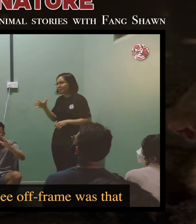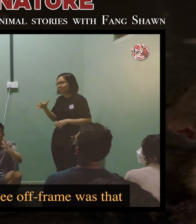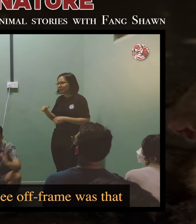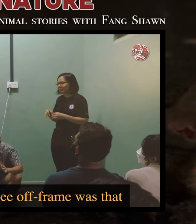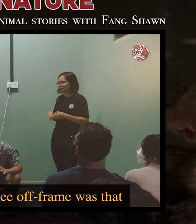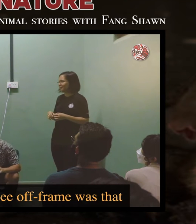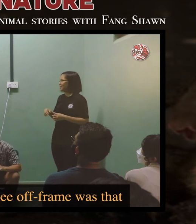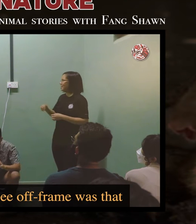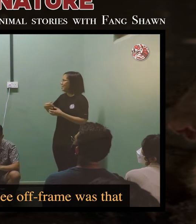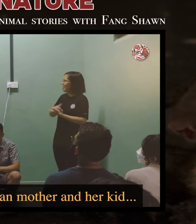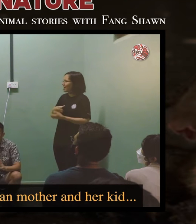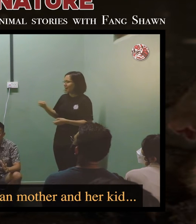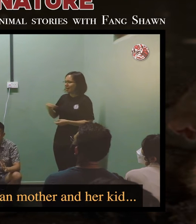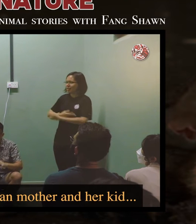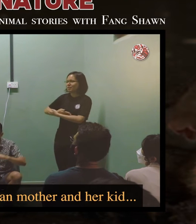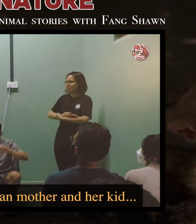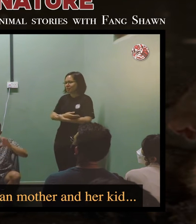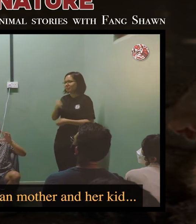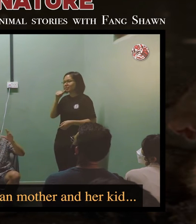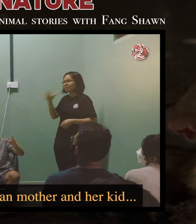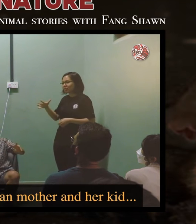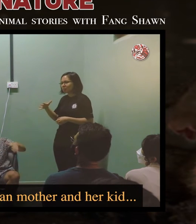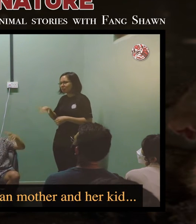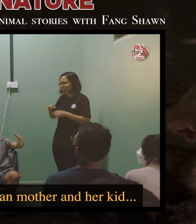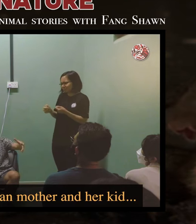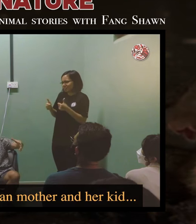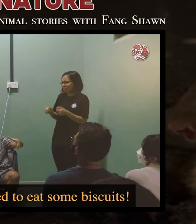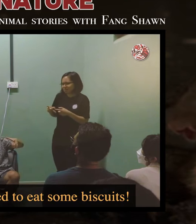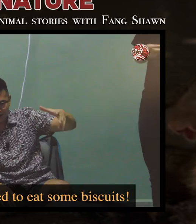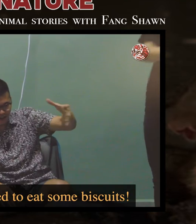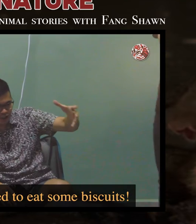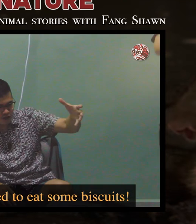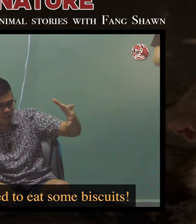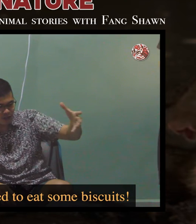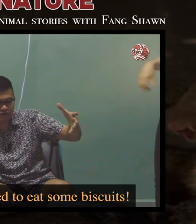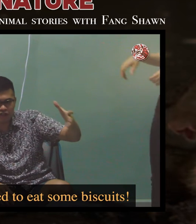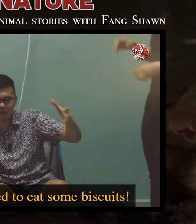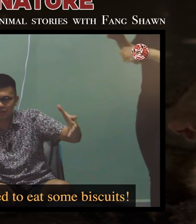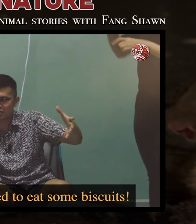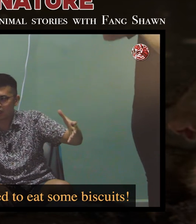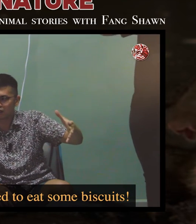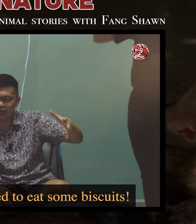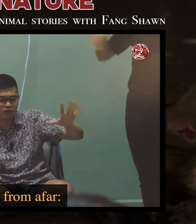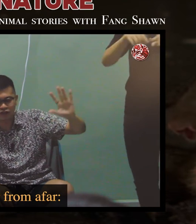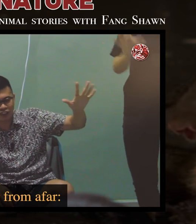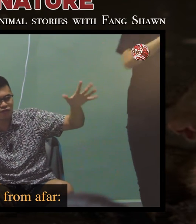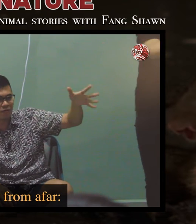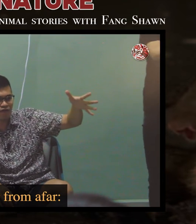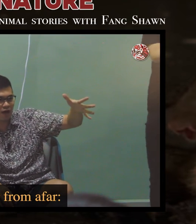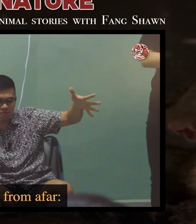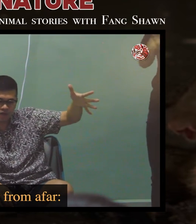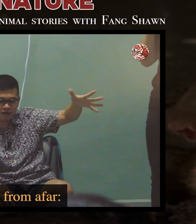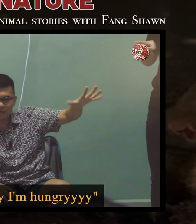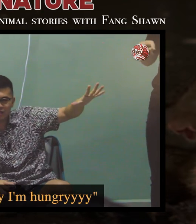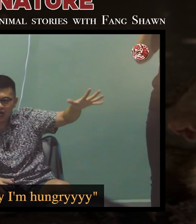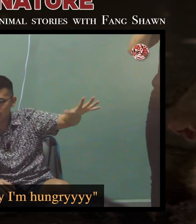you couldn't see off frame was that there was actually a human mother and her kid, and her kid really wanted to eat some biscuit. I could hear from